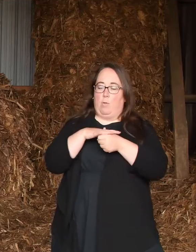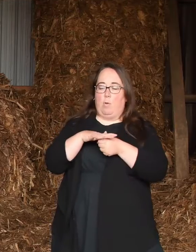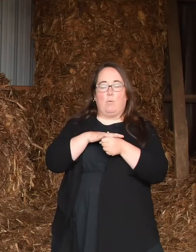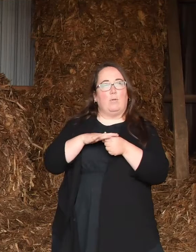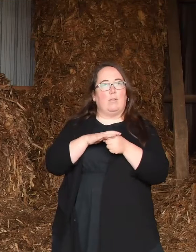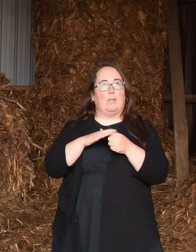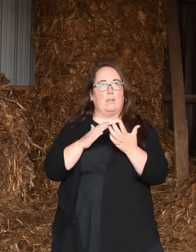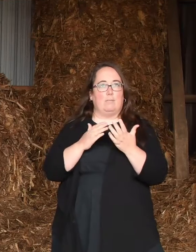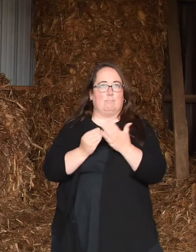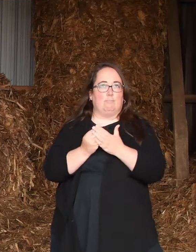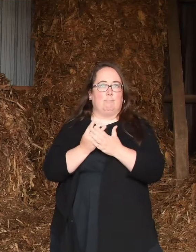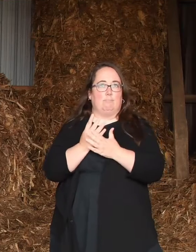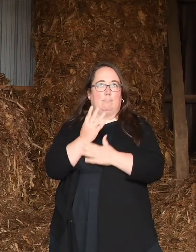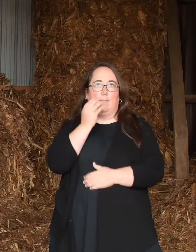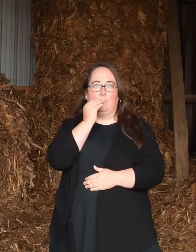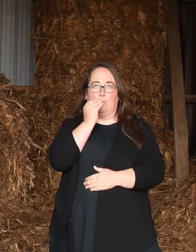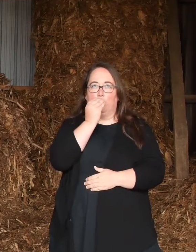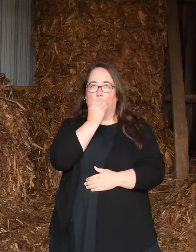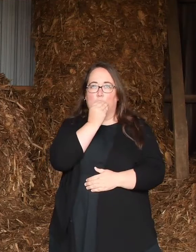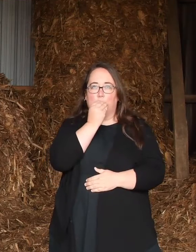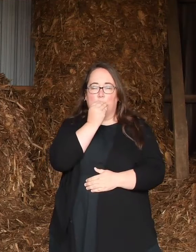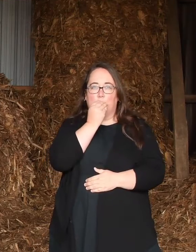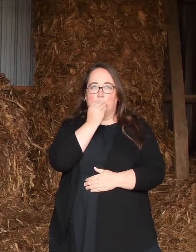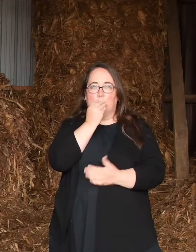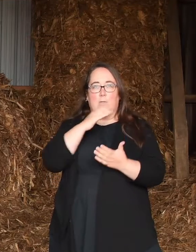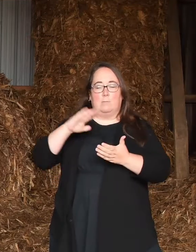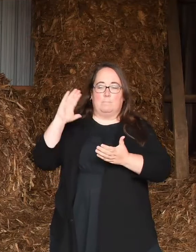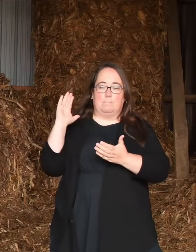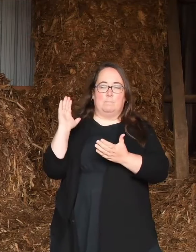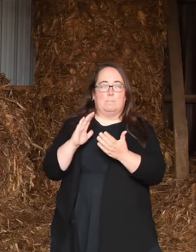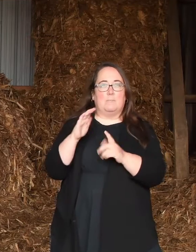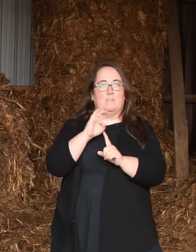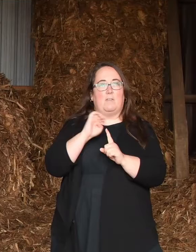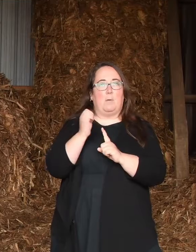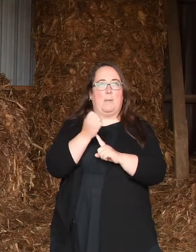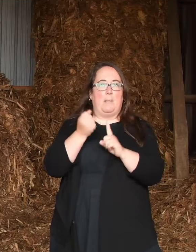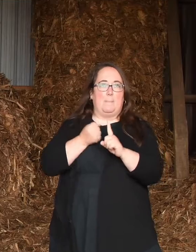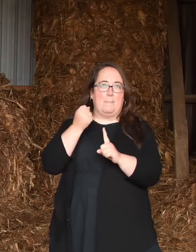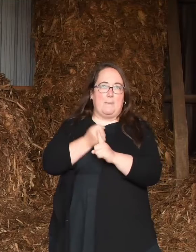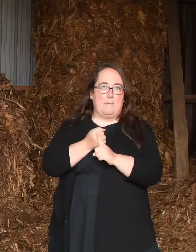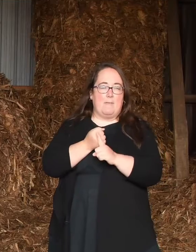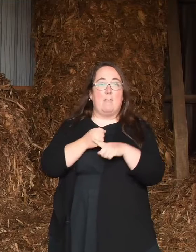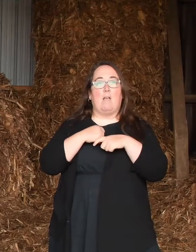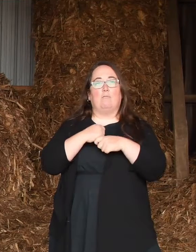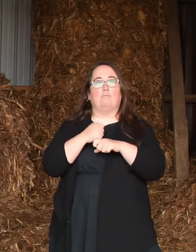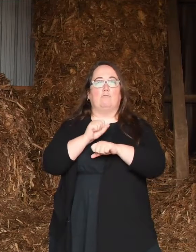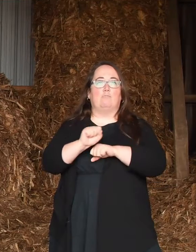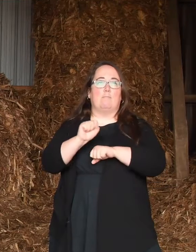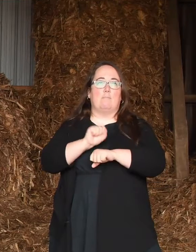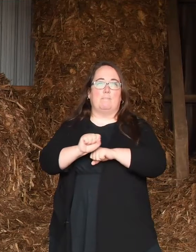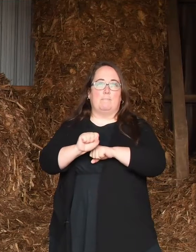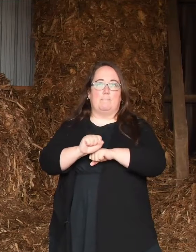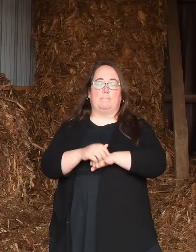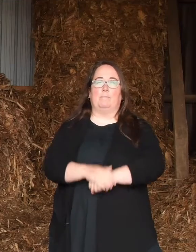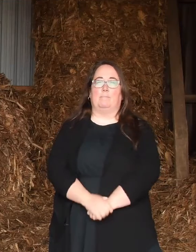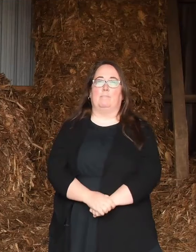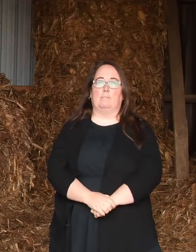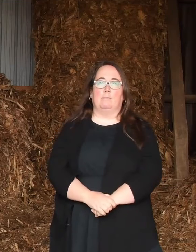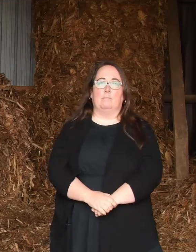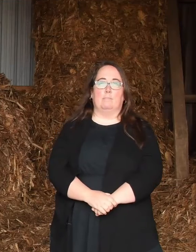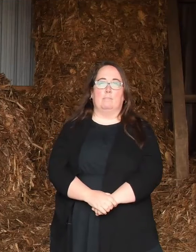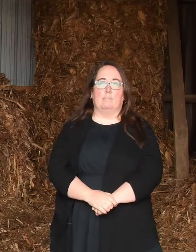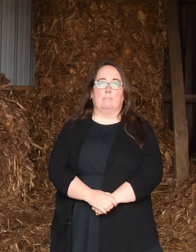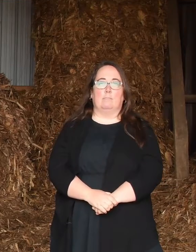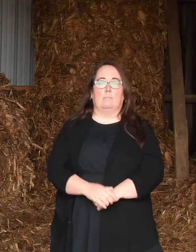grown food, minimize our environmental footprint, and create jobs.